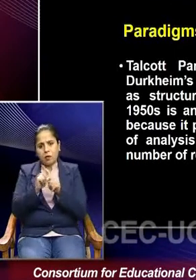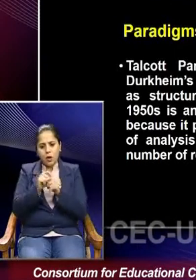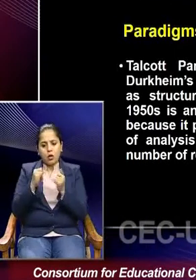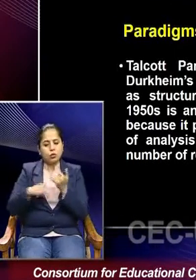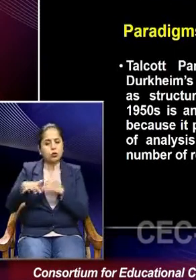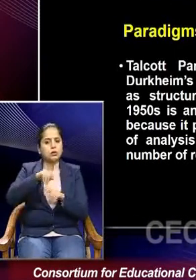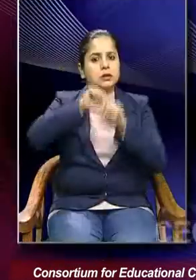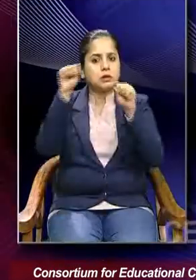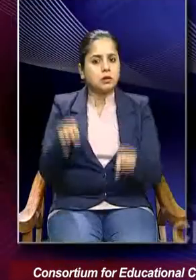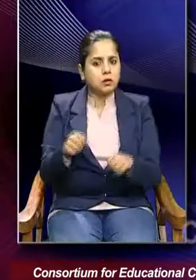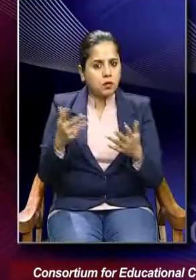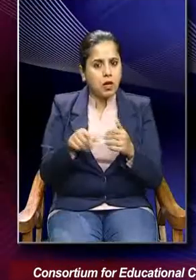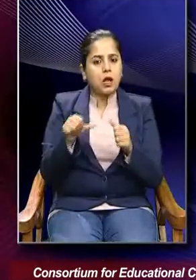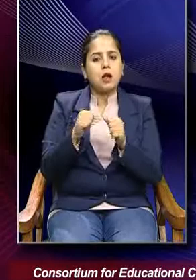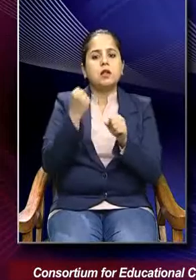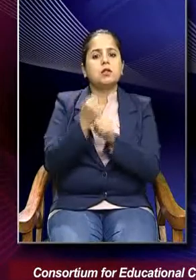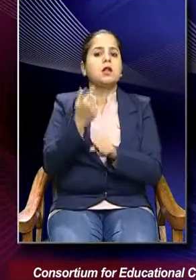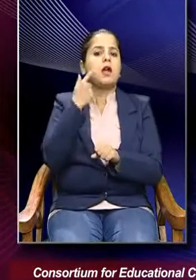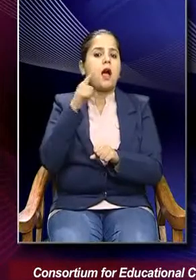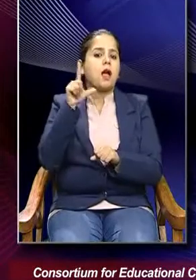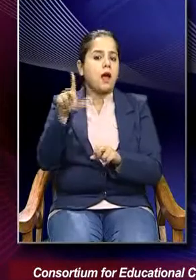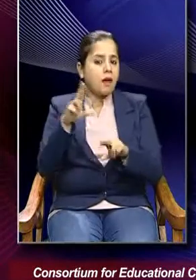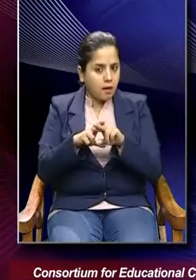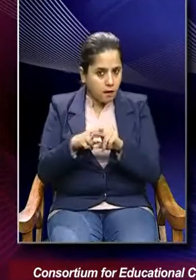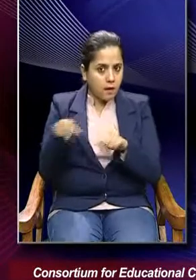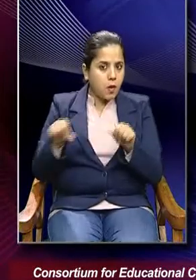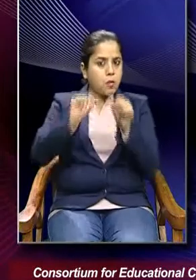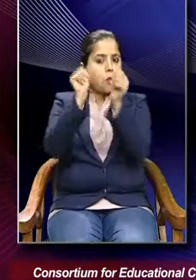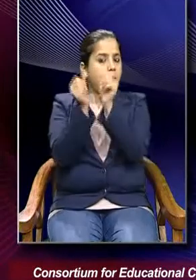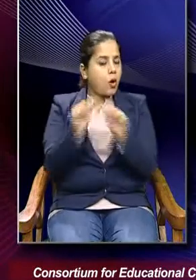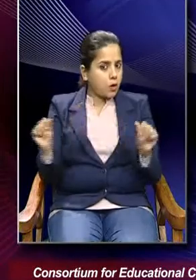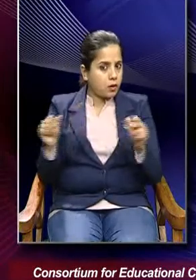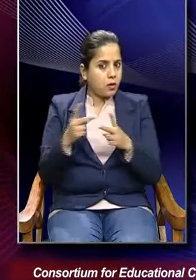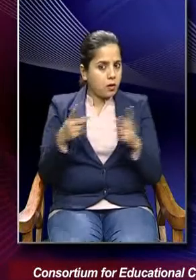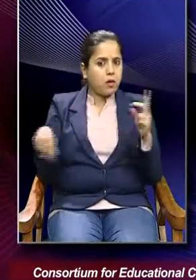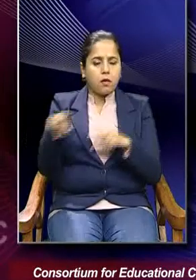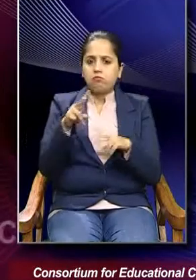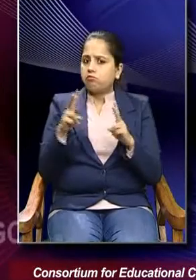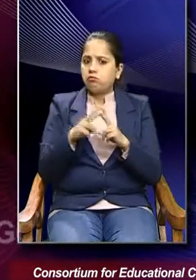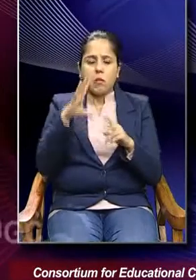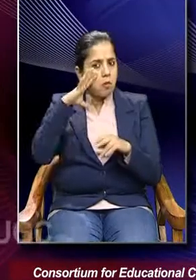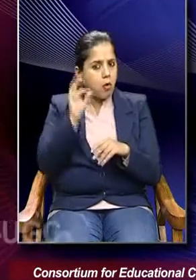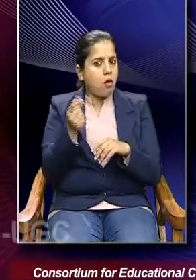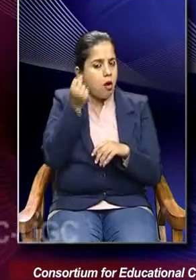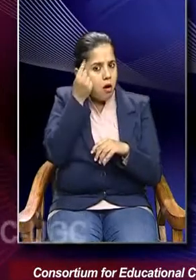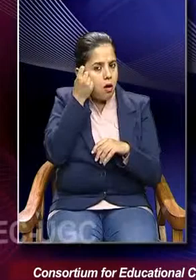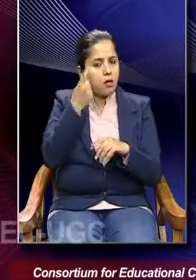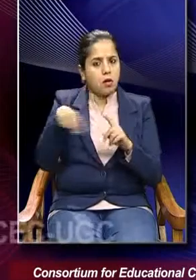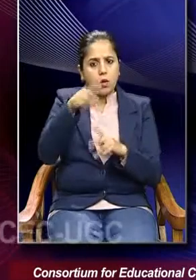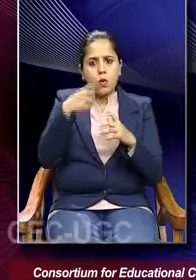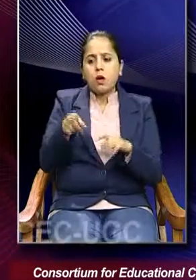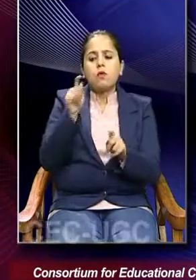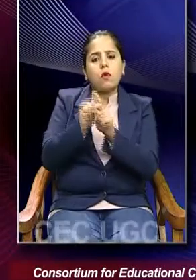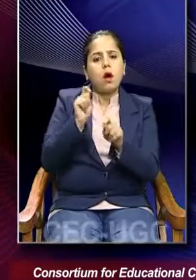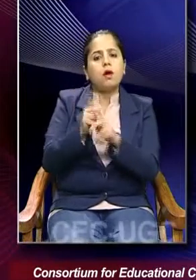system. His AGIL model is kind of very important to understand the functions